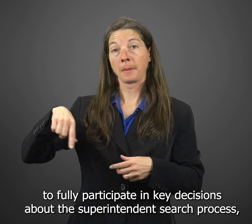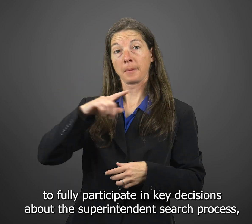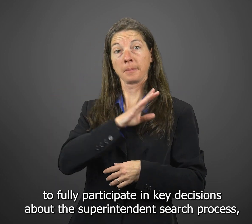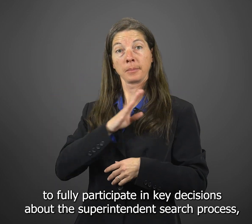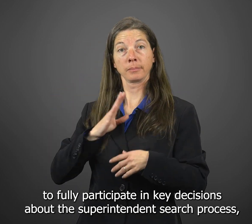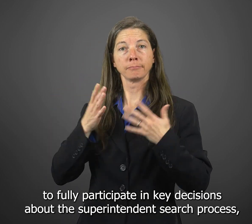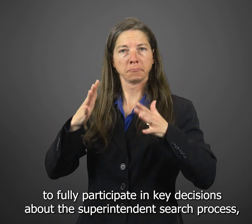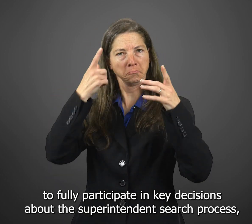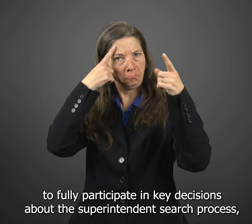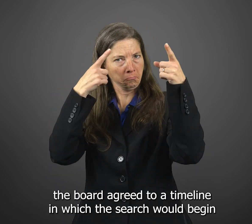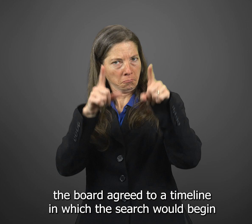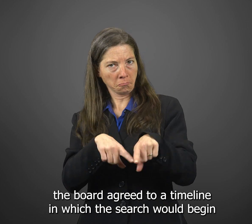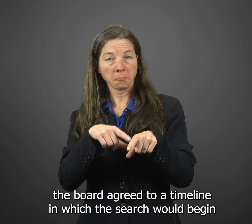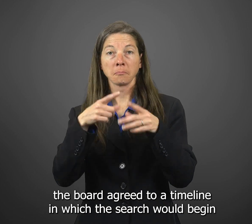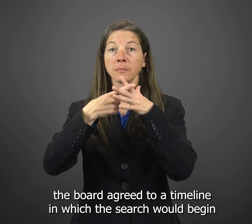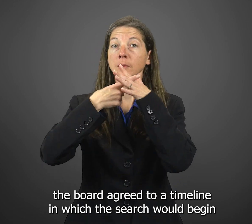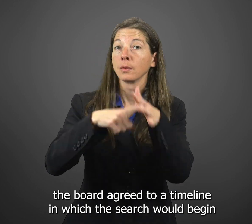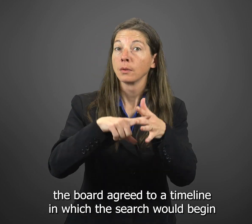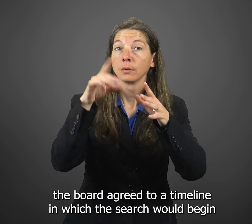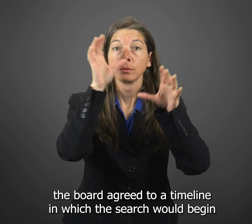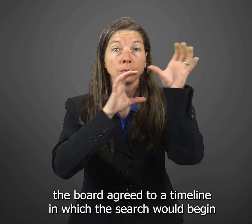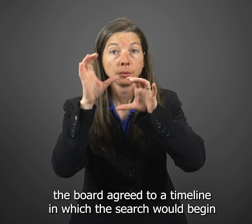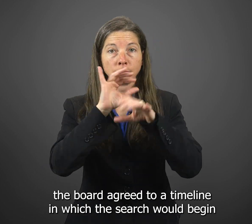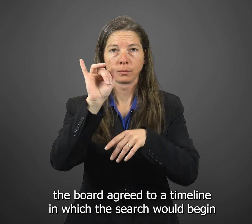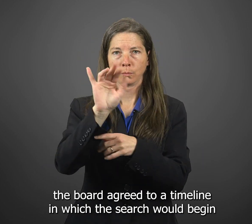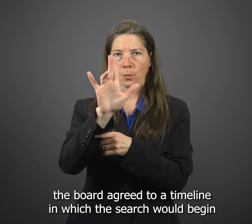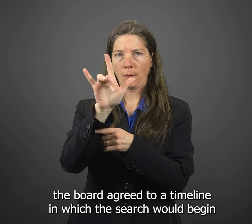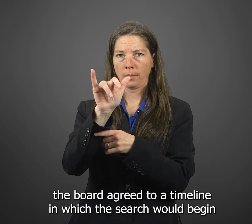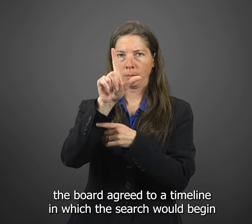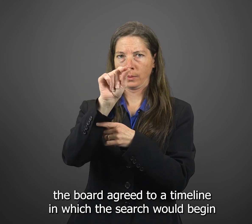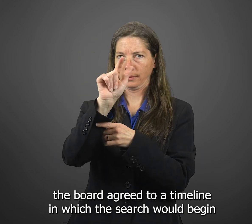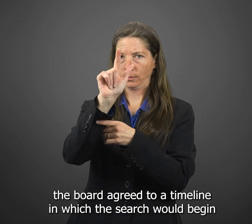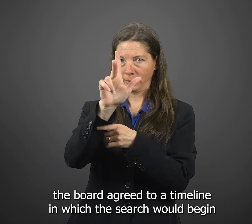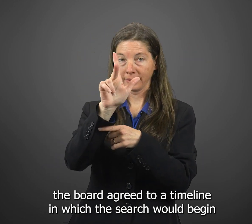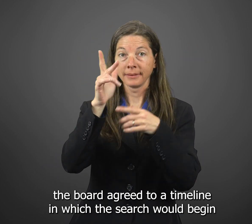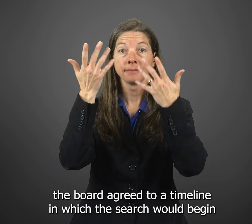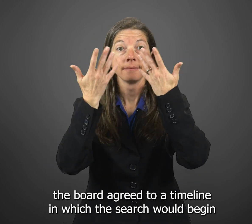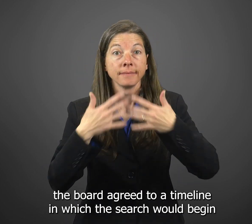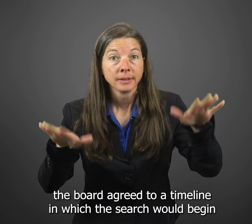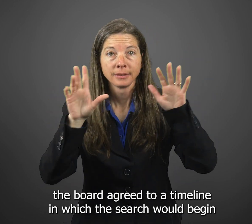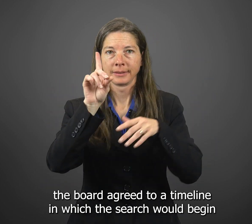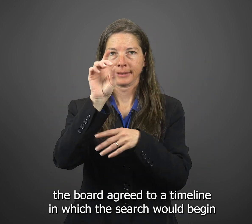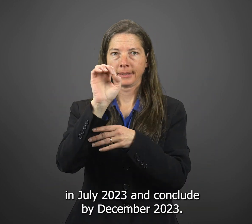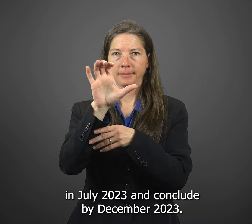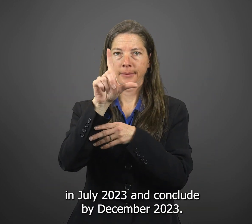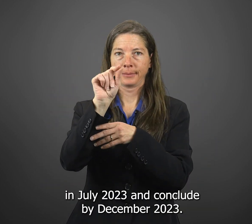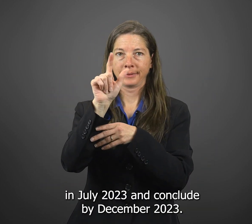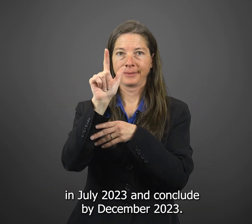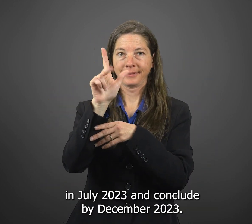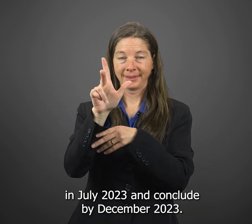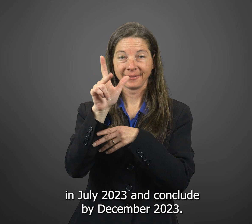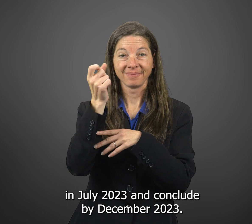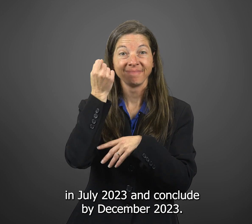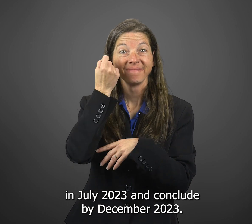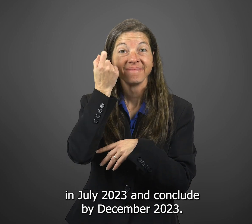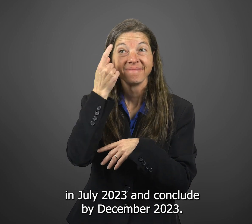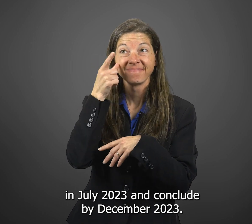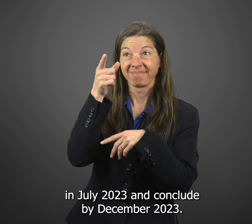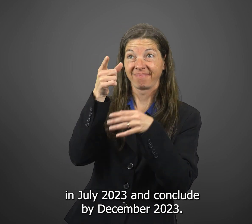process, the board agreed to a timeline in which the search would begin in July 2023 and conclude